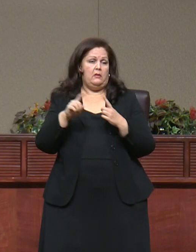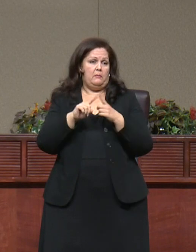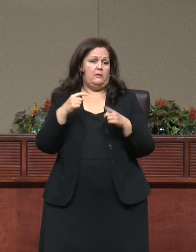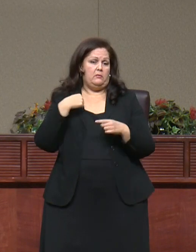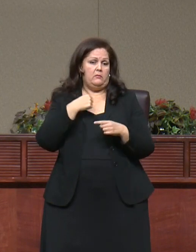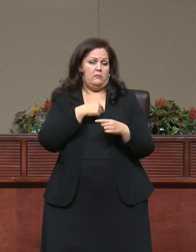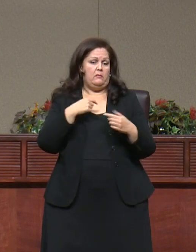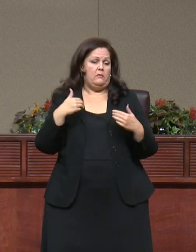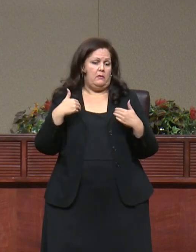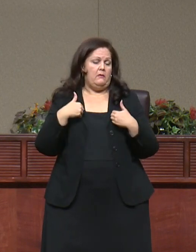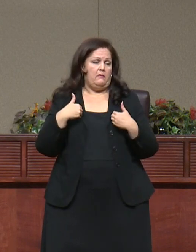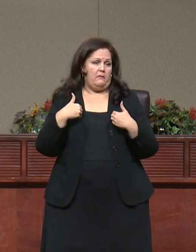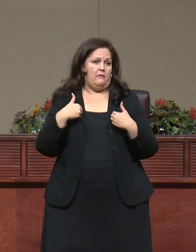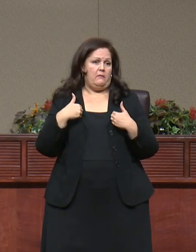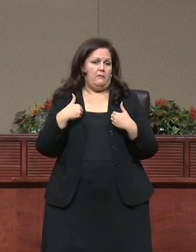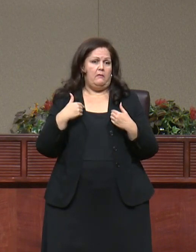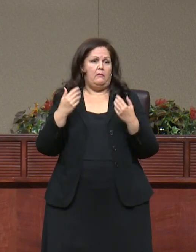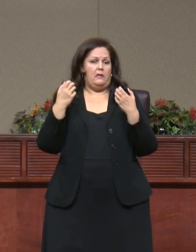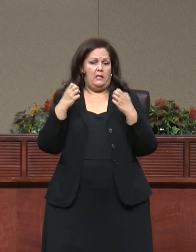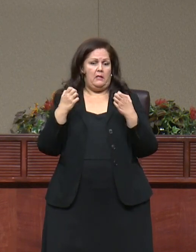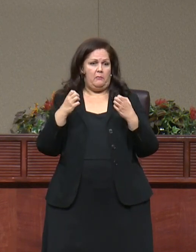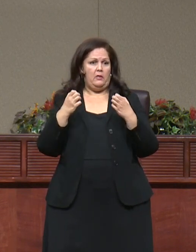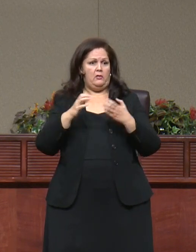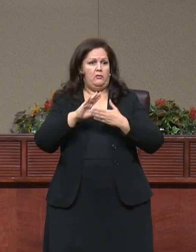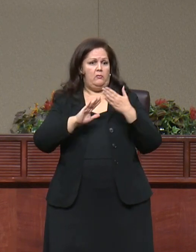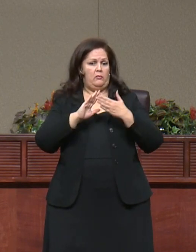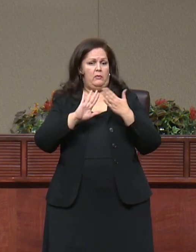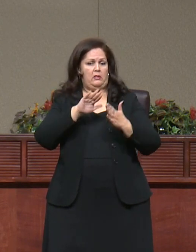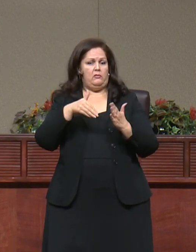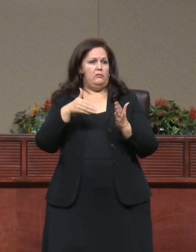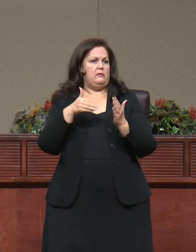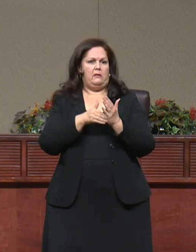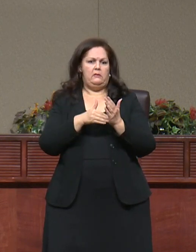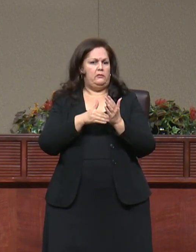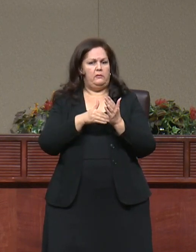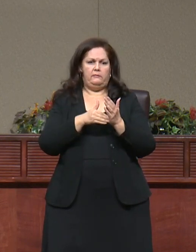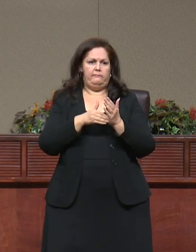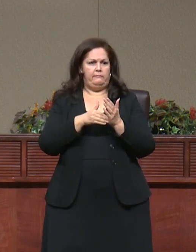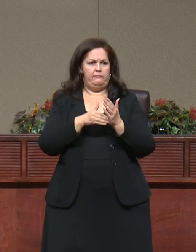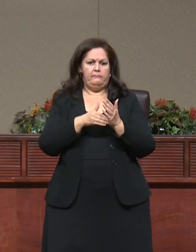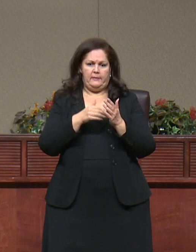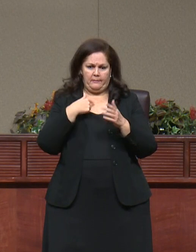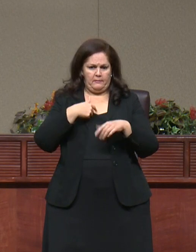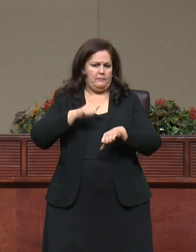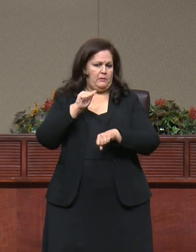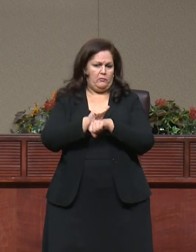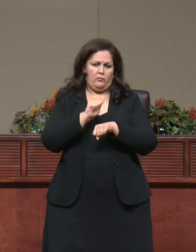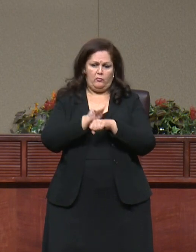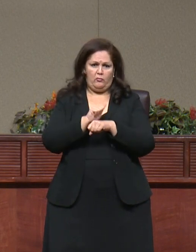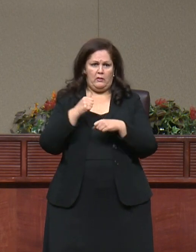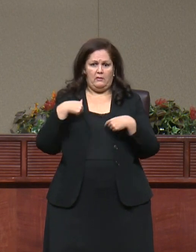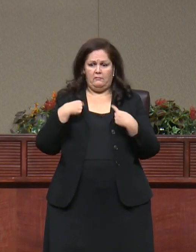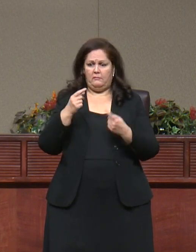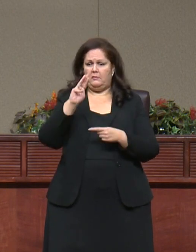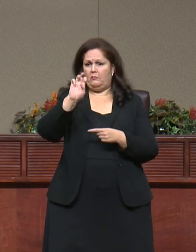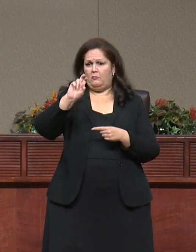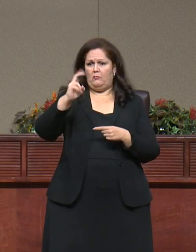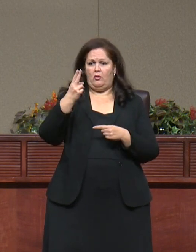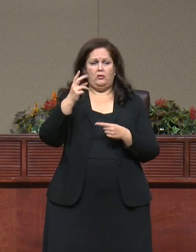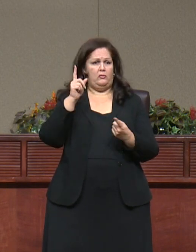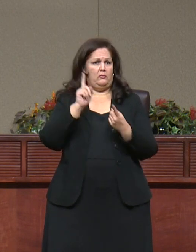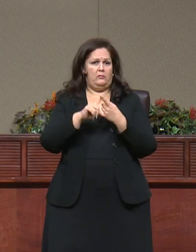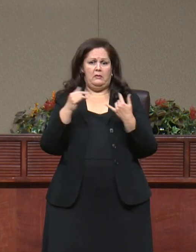have an emergency operations center that has been active since March, and we